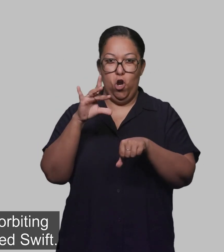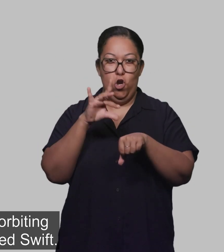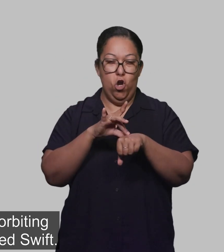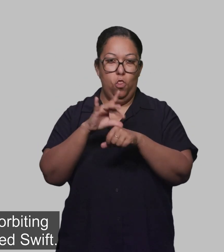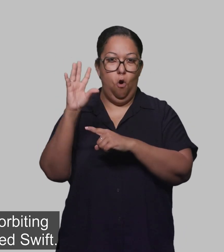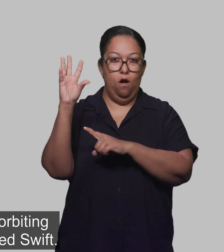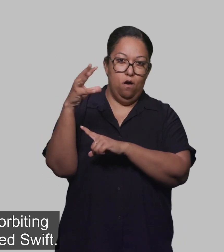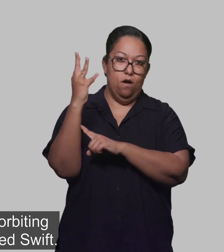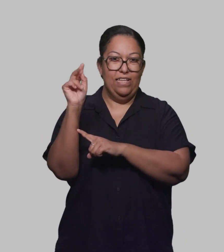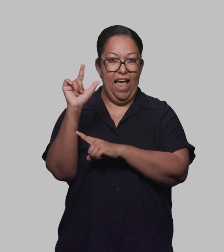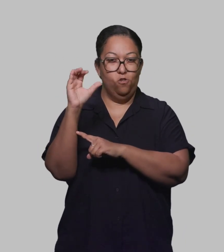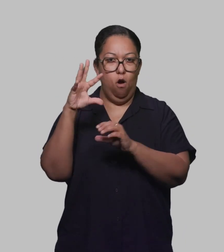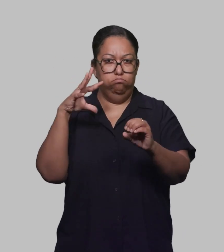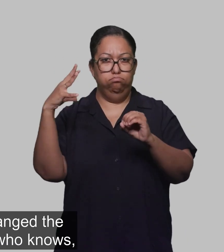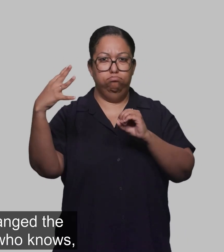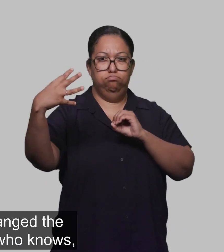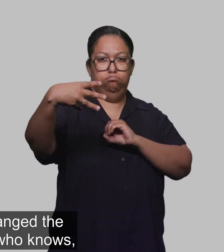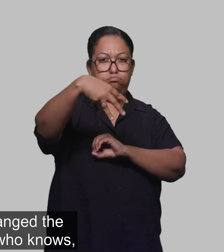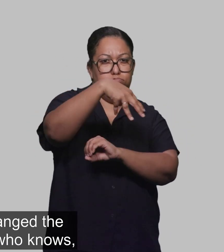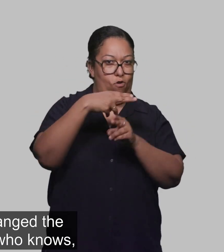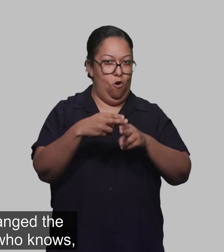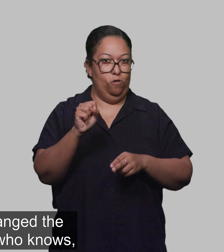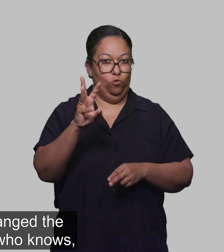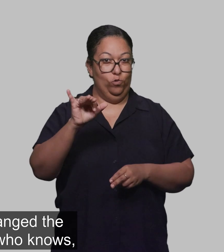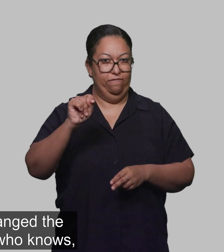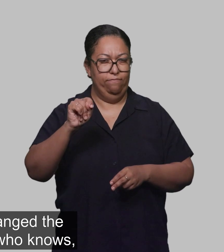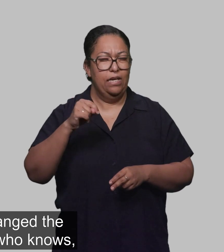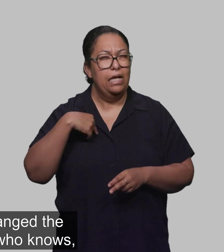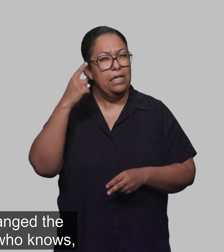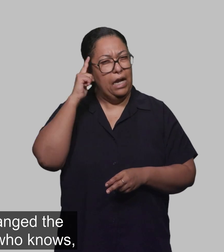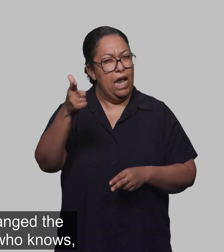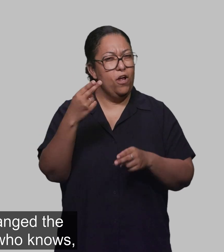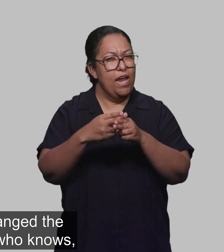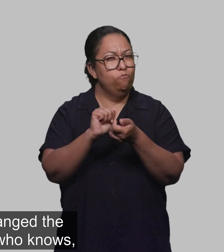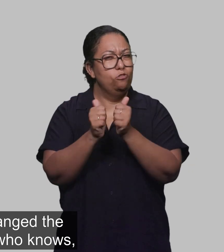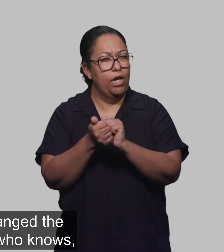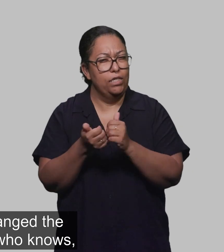orbiting telescope called SWIFT. I think they changed the name later, but